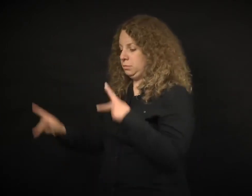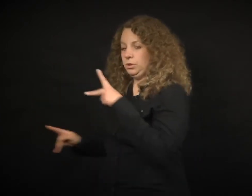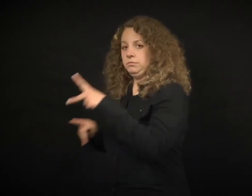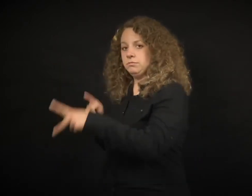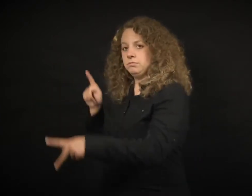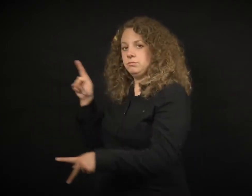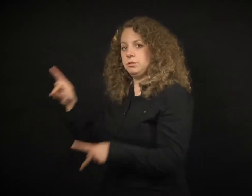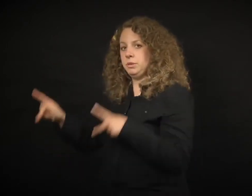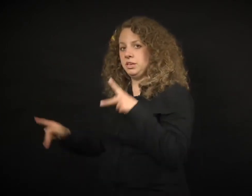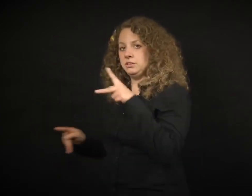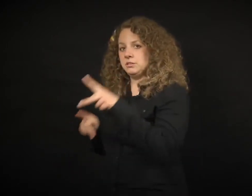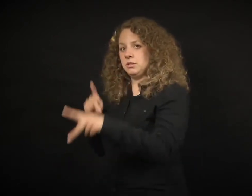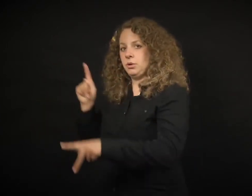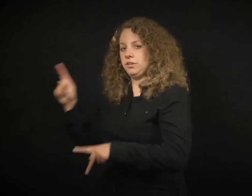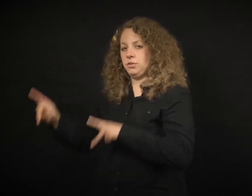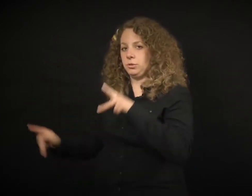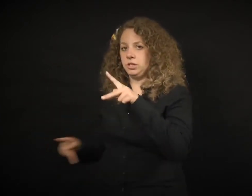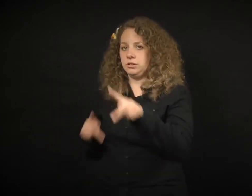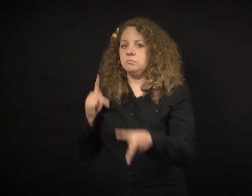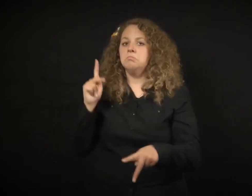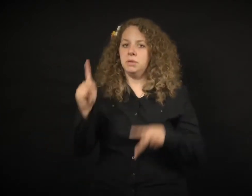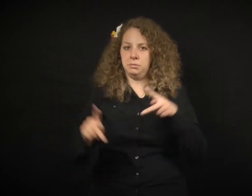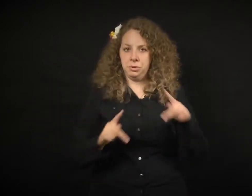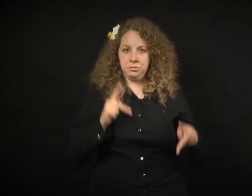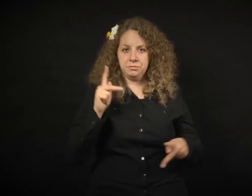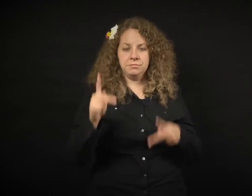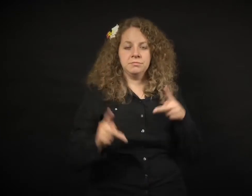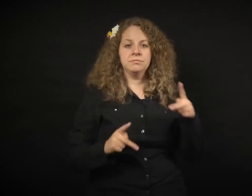People with P's going forward. People.